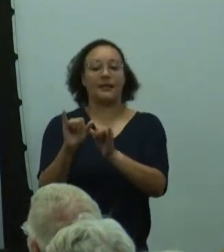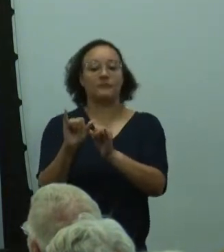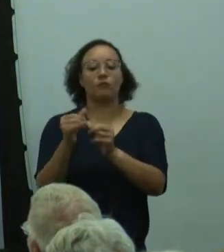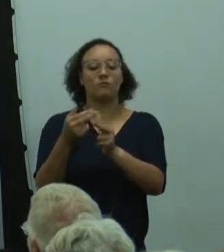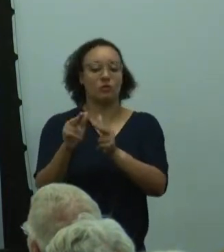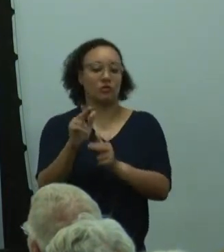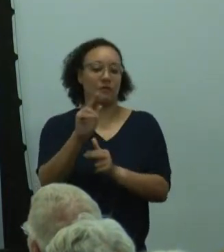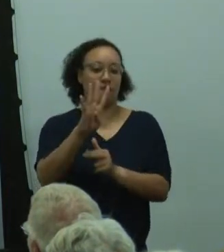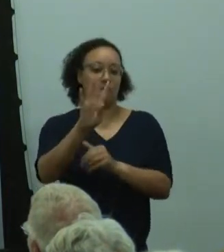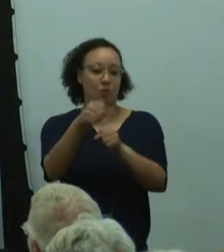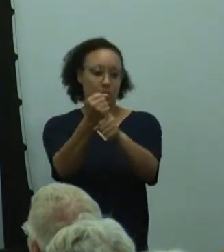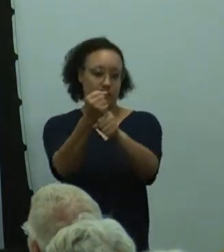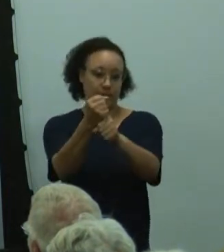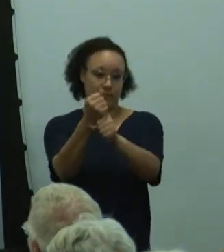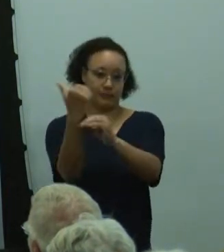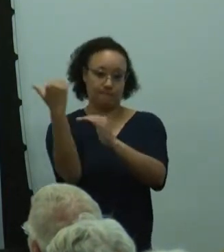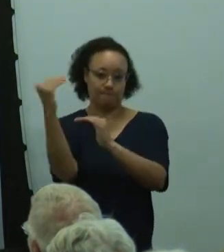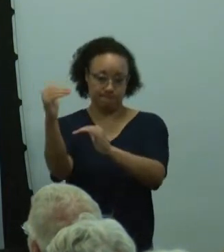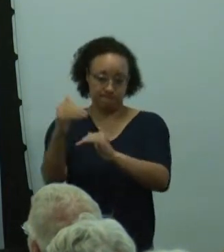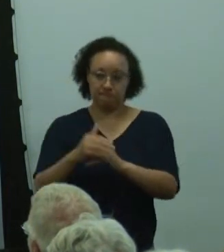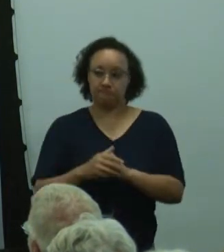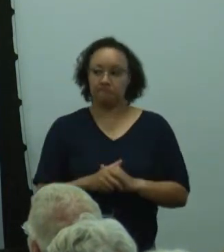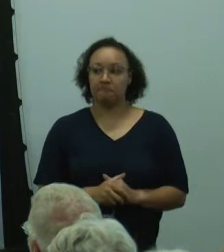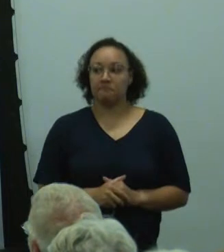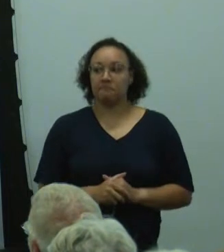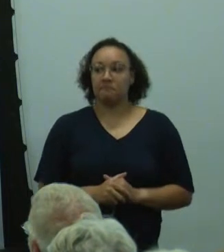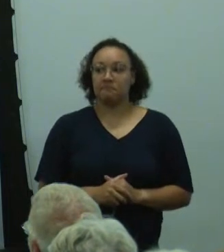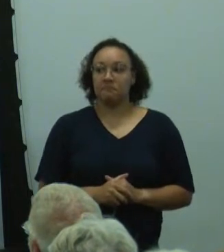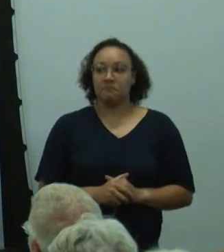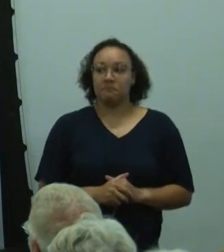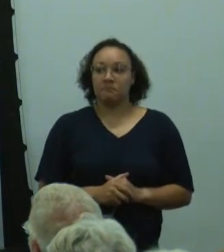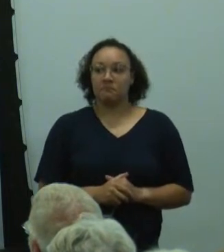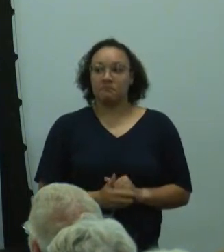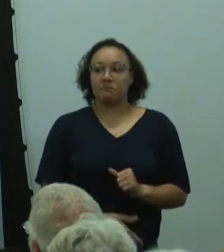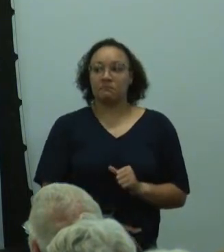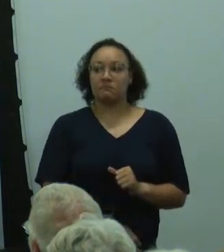the 4-year limitation. So,